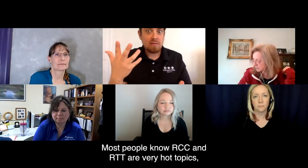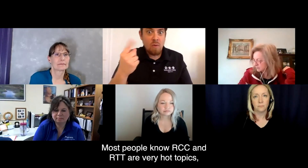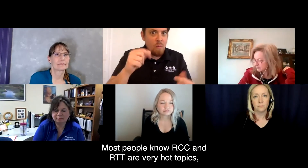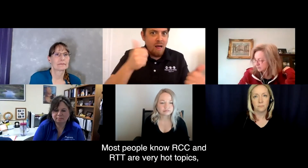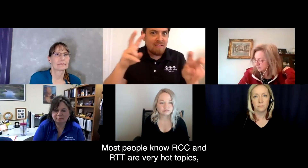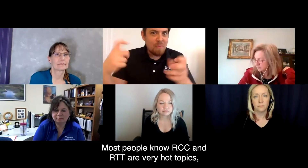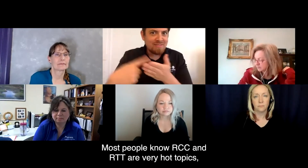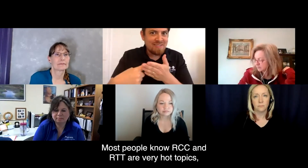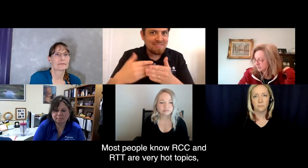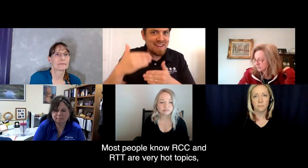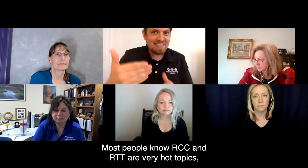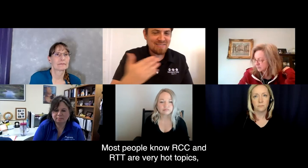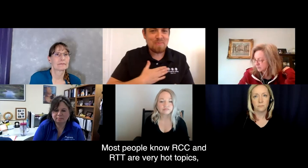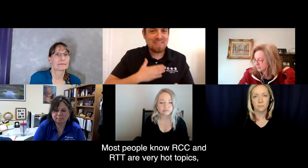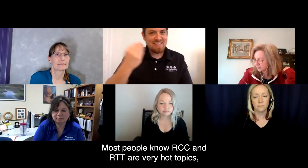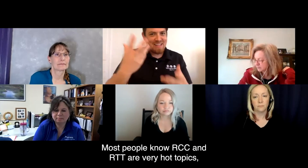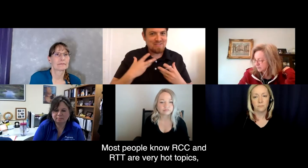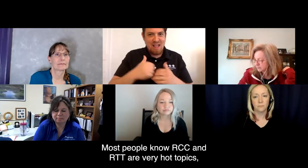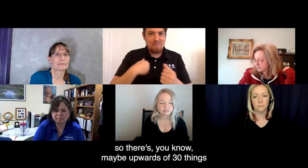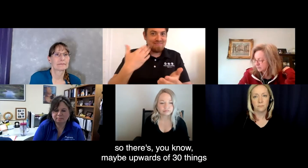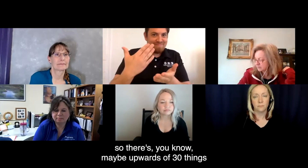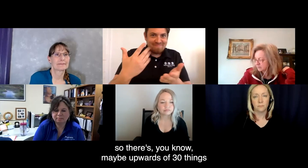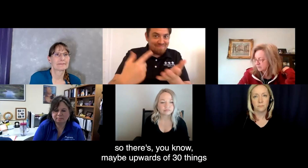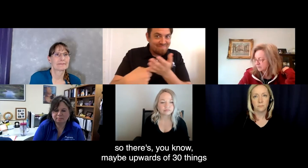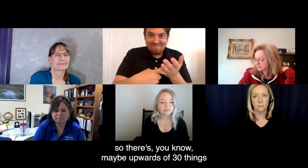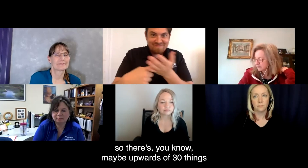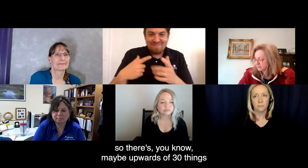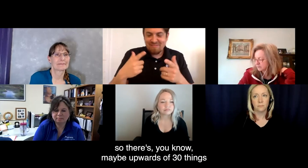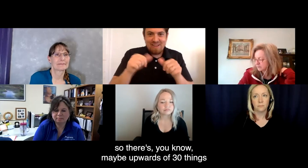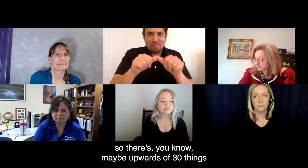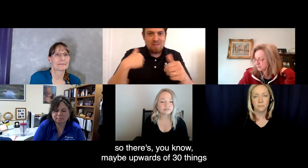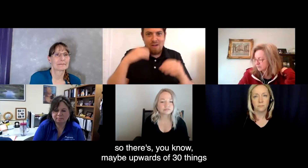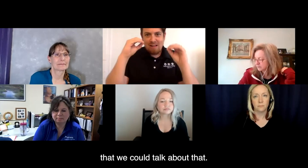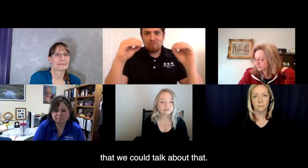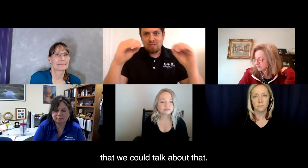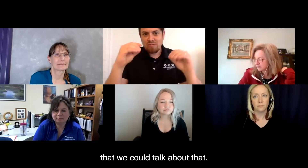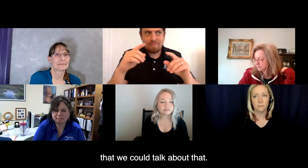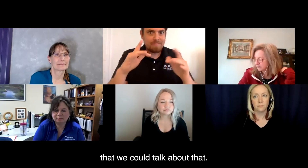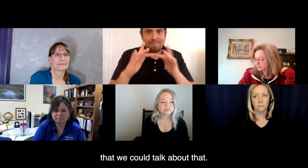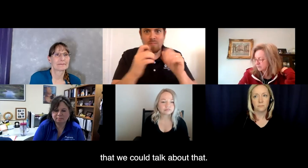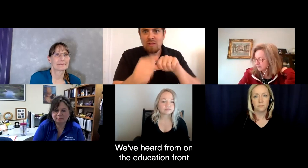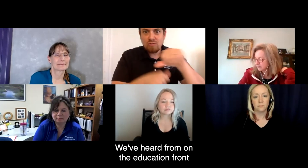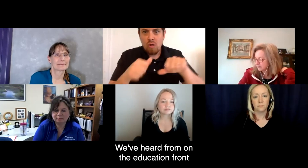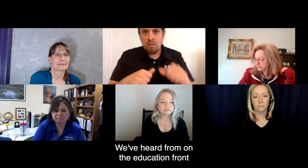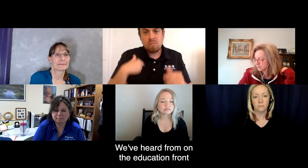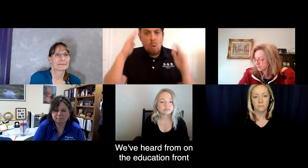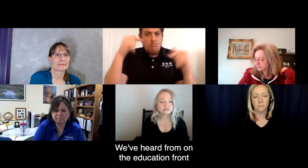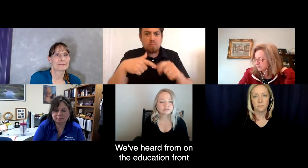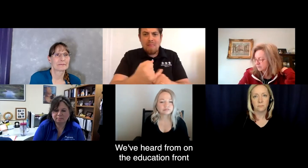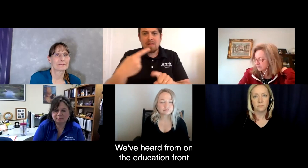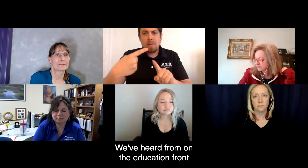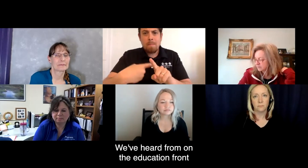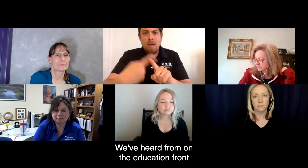most people know RCC and RTT are very hot topics. So there's, maybe upwards of 30 things that we could talk about that we've heard from on